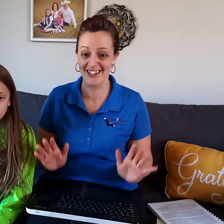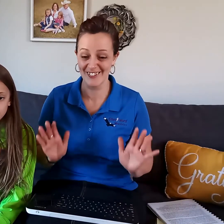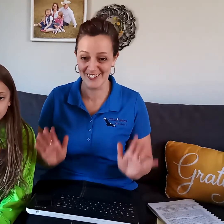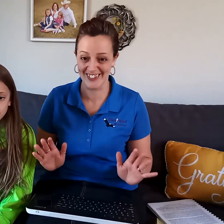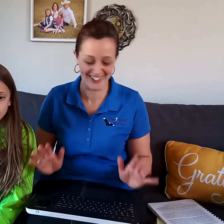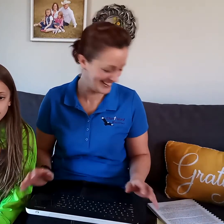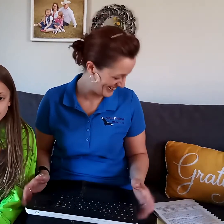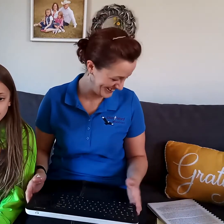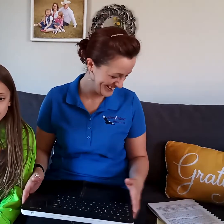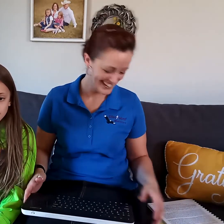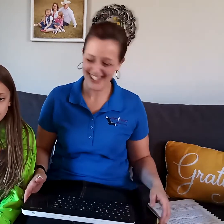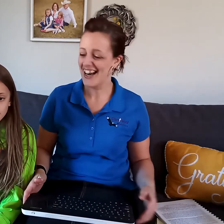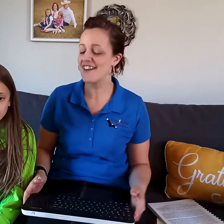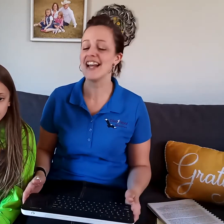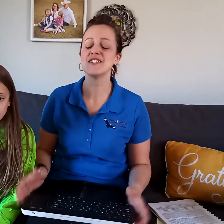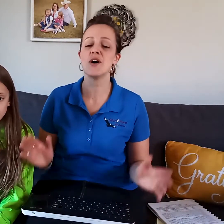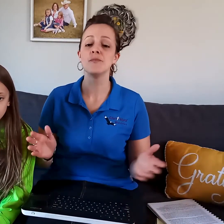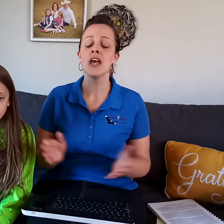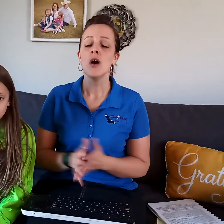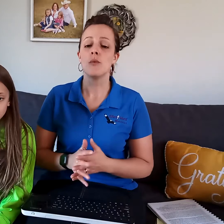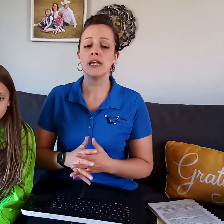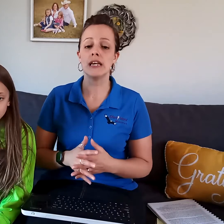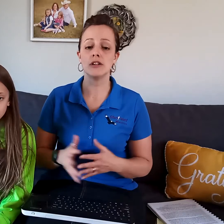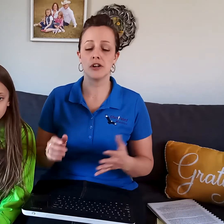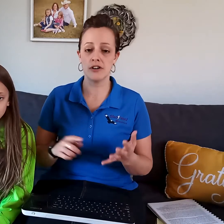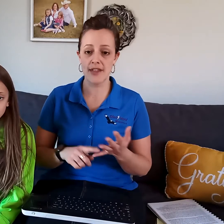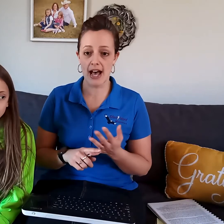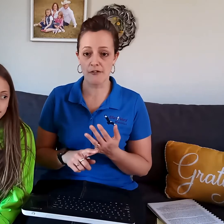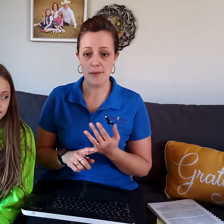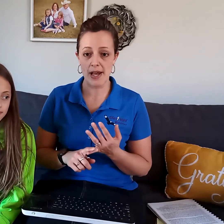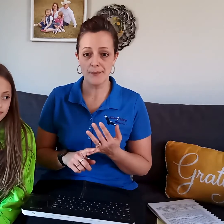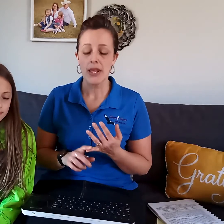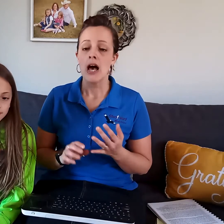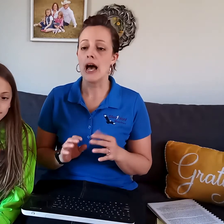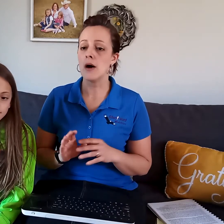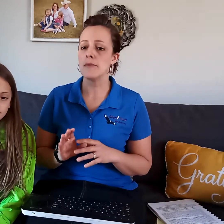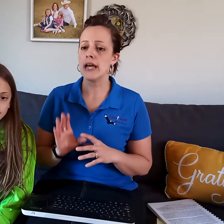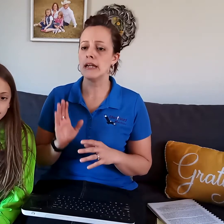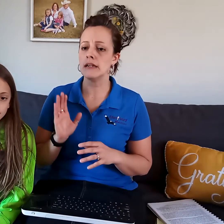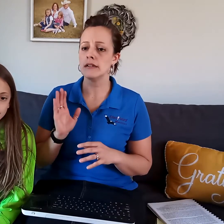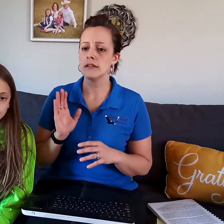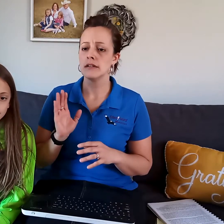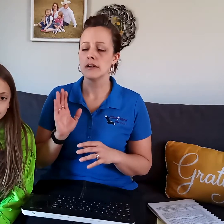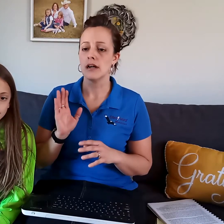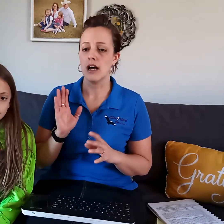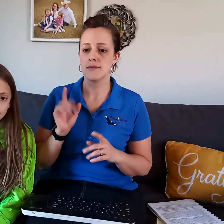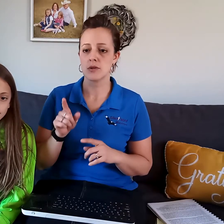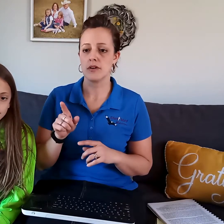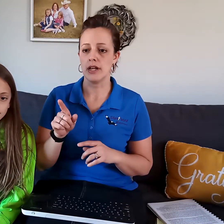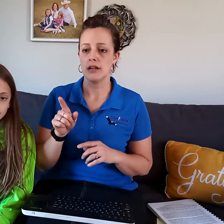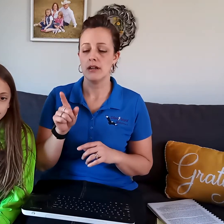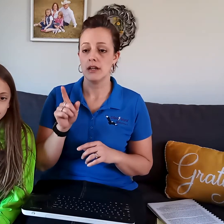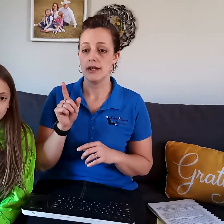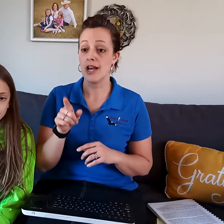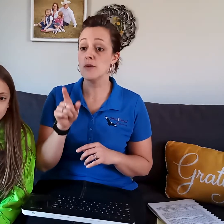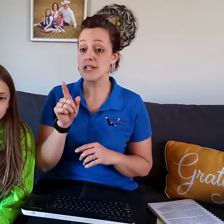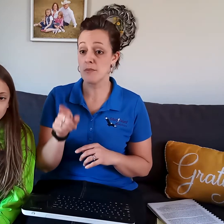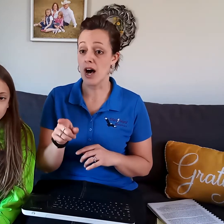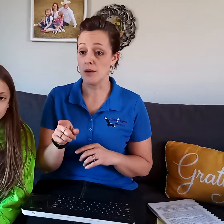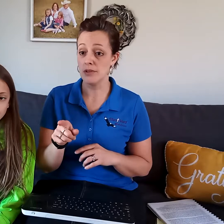we're good. All right, so we learned the alphabet, and I'm sorry, Naomi's mom, I'm